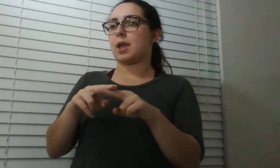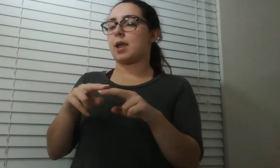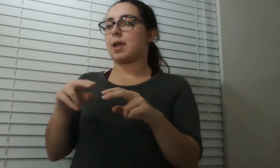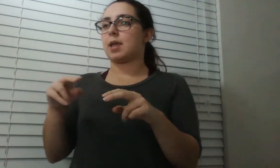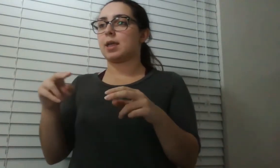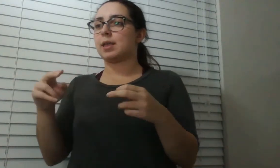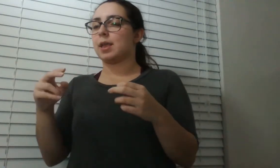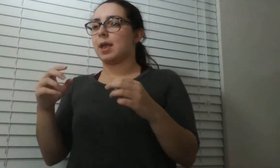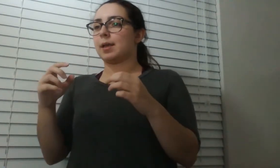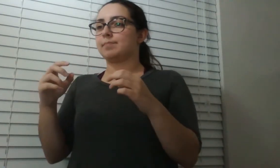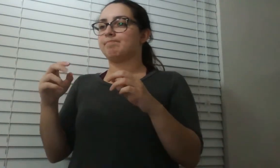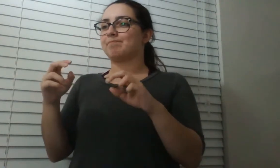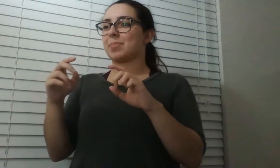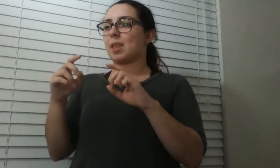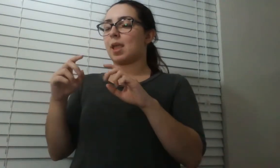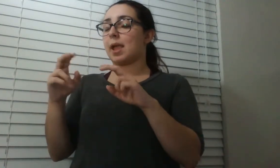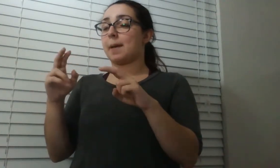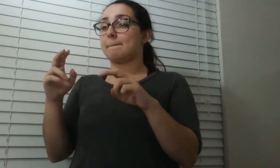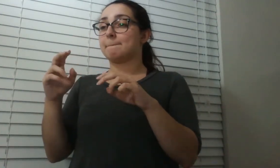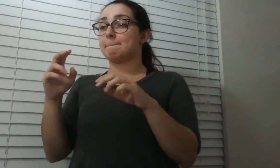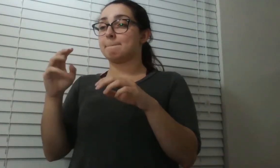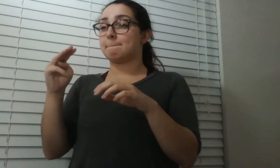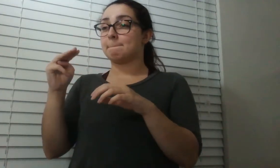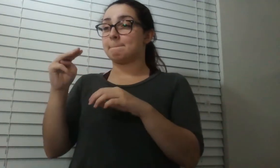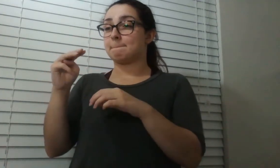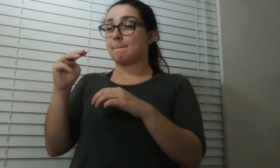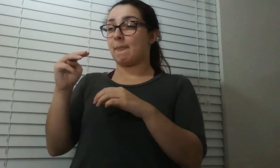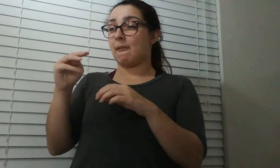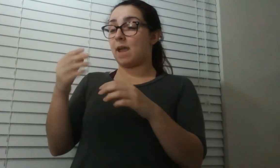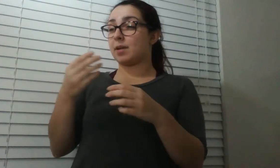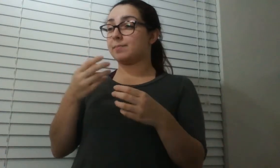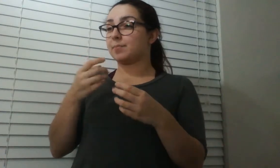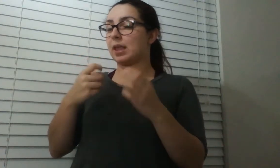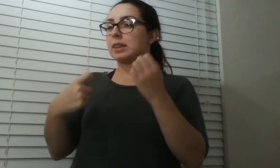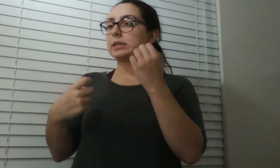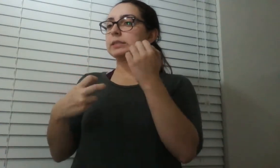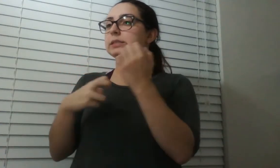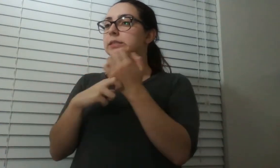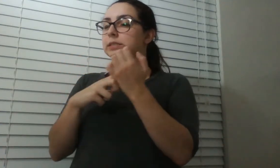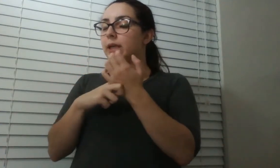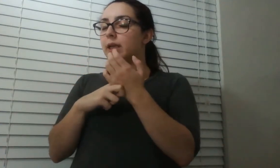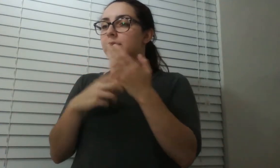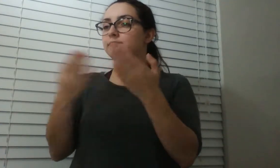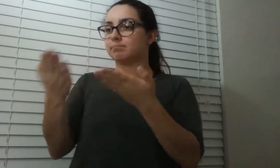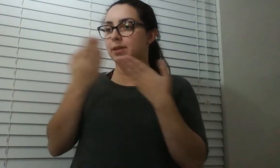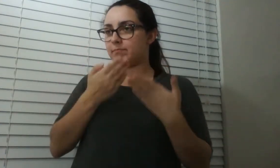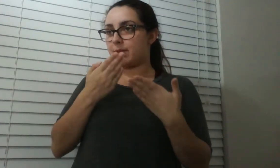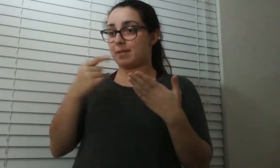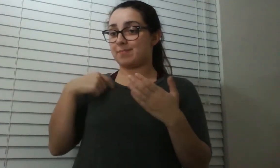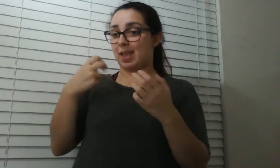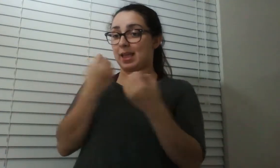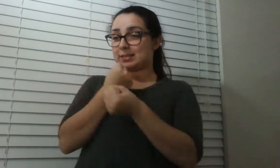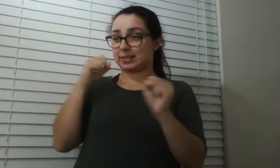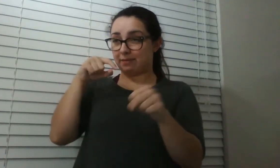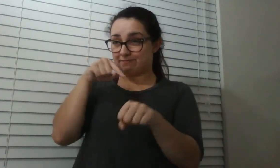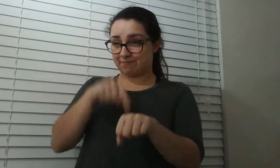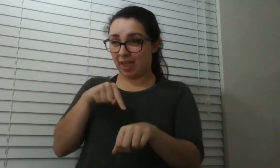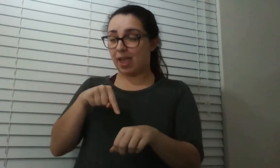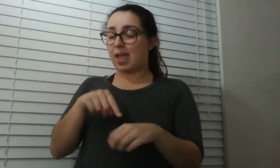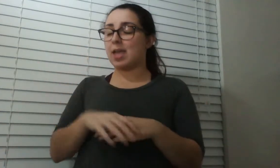and I save the ticket for 40 years. Anytime I want to go back to the day that I had the great date, I just touch the